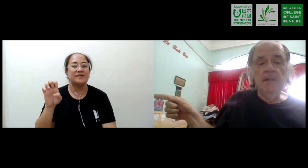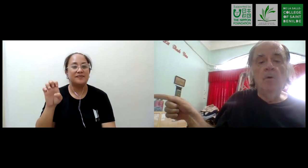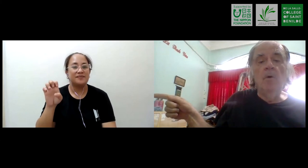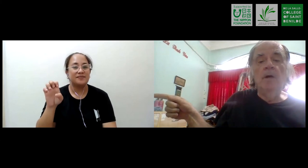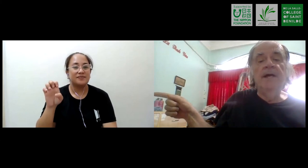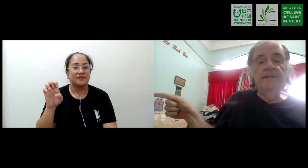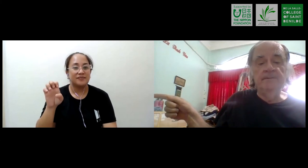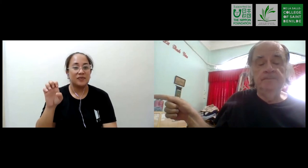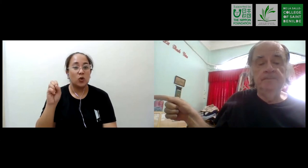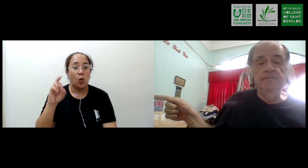or it.